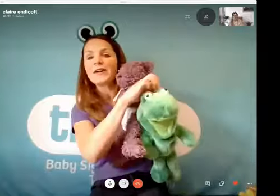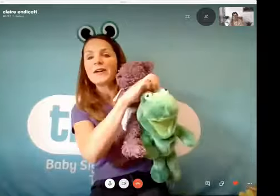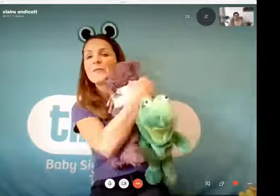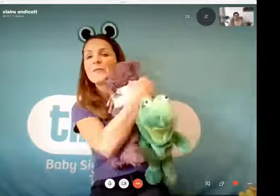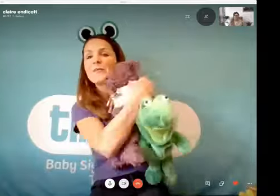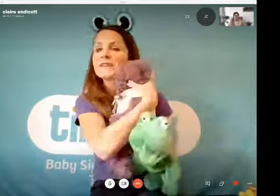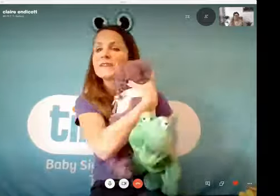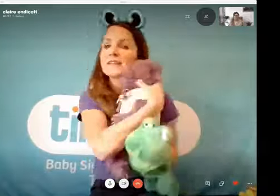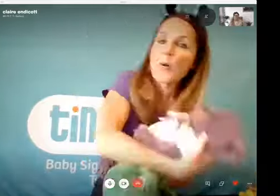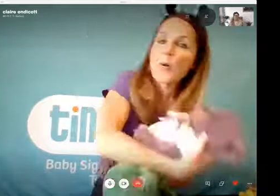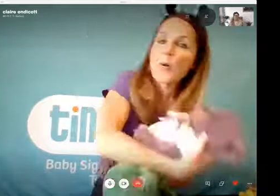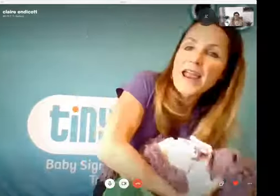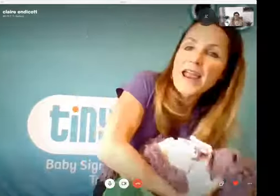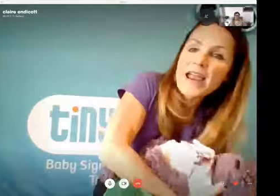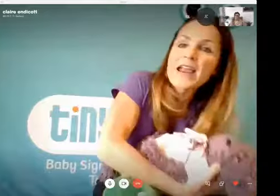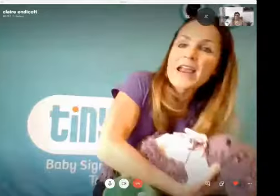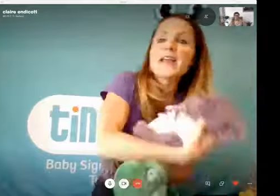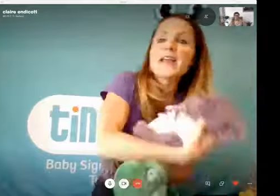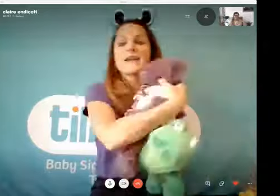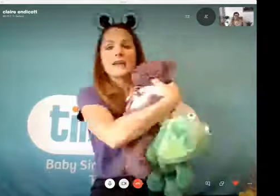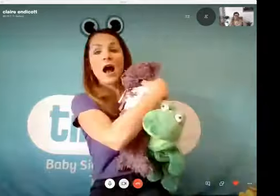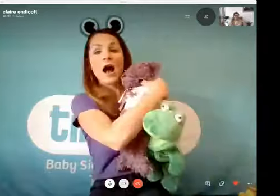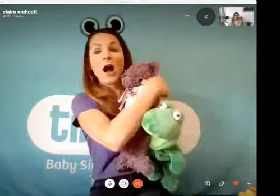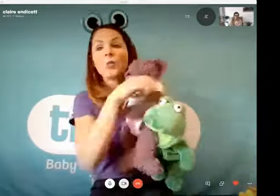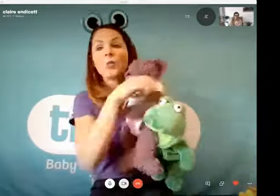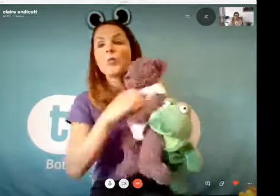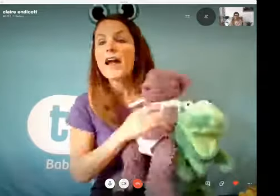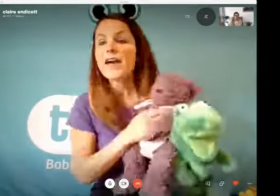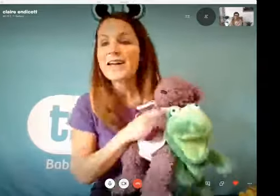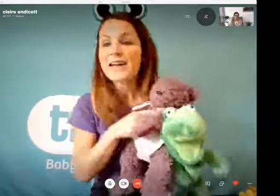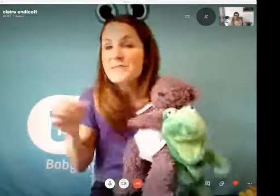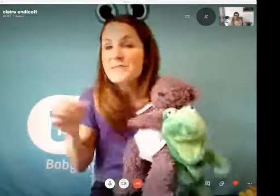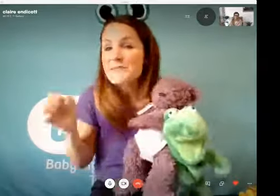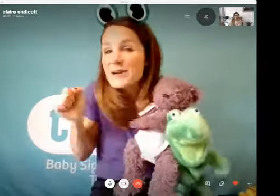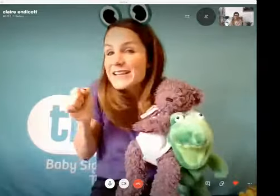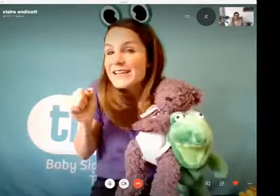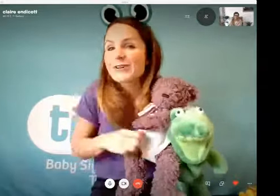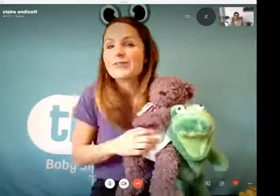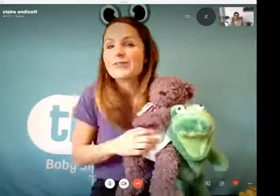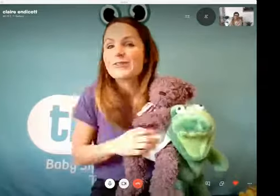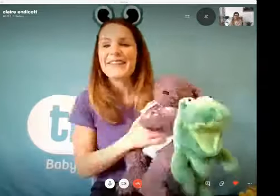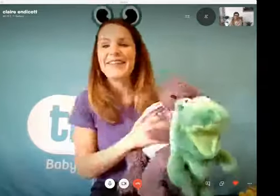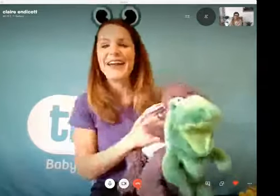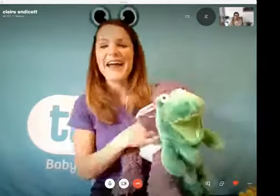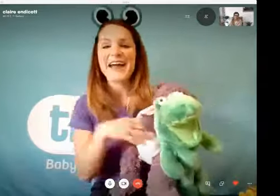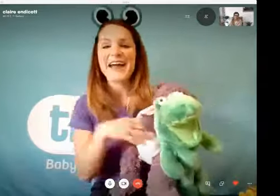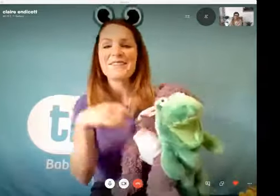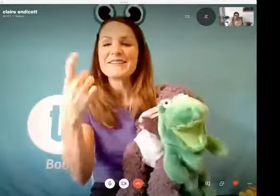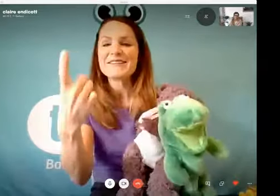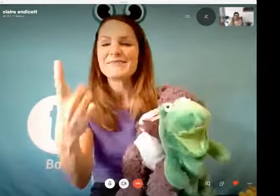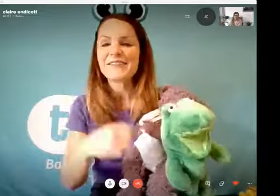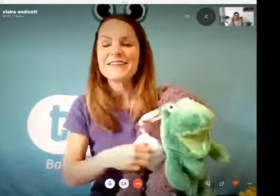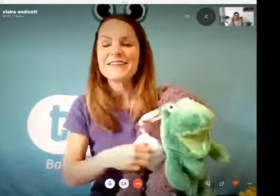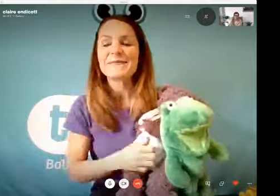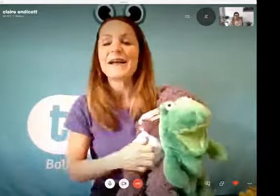babies? Whee! Where it was nice and cool. Then there was 1 green speckled frog.